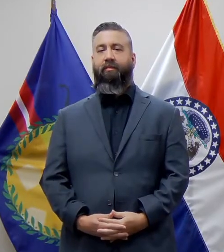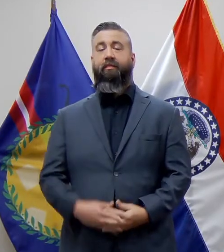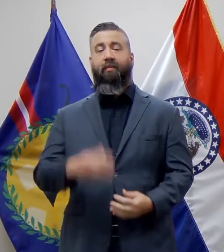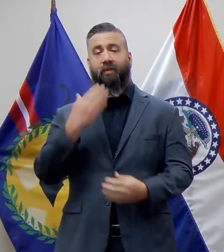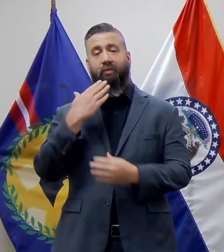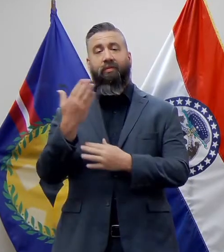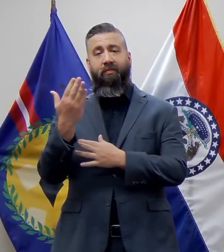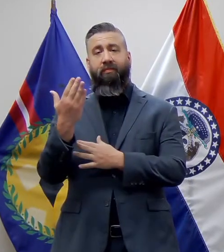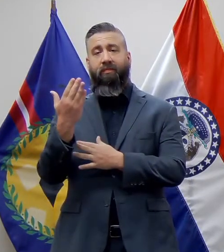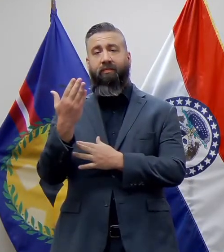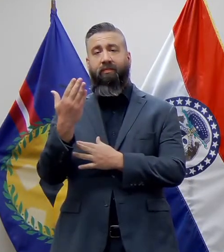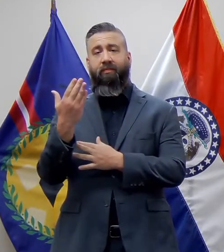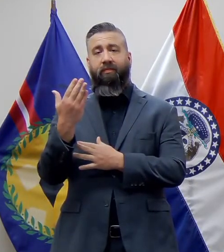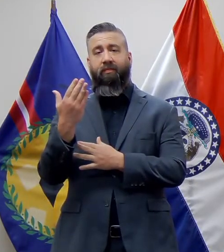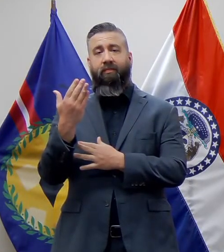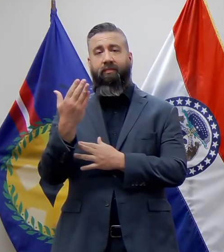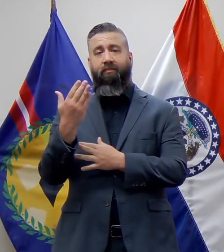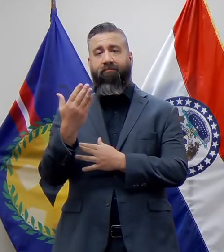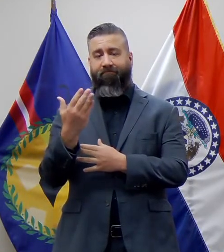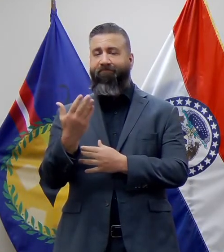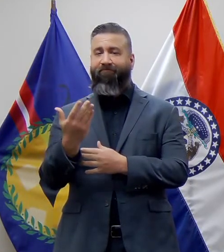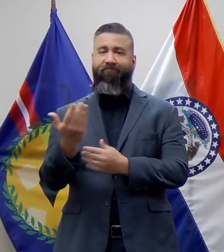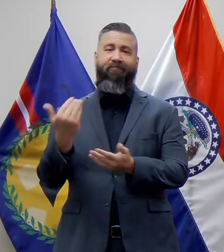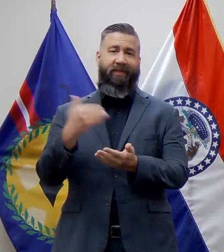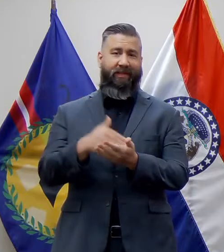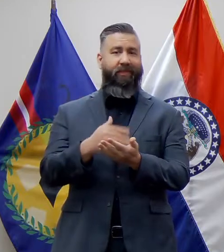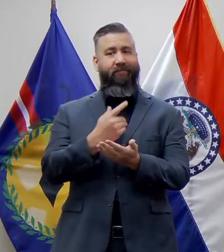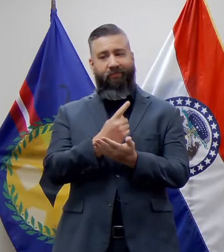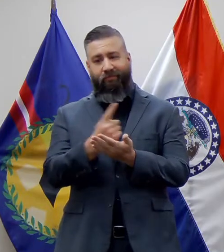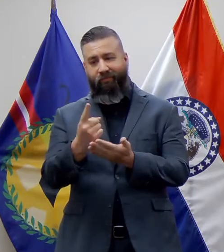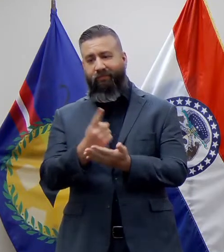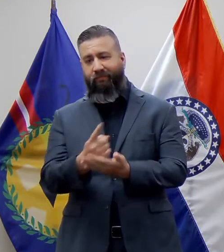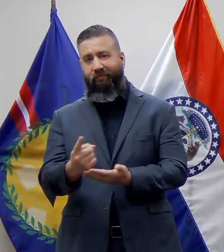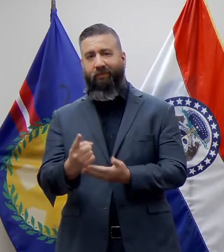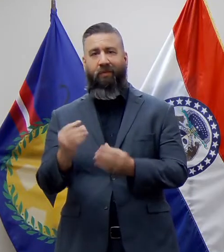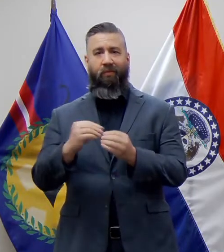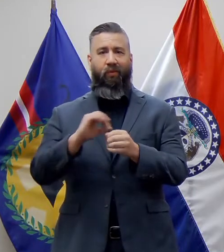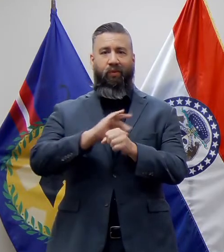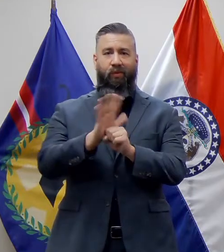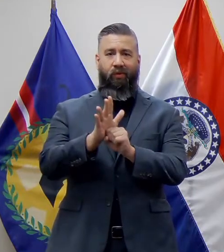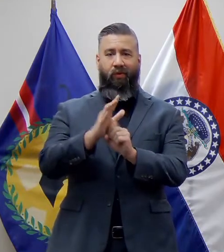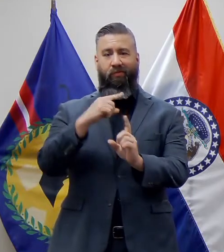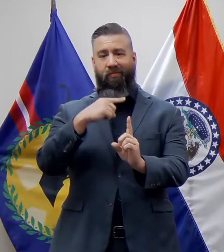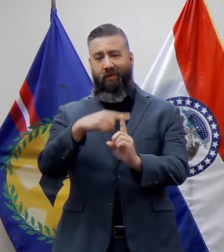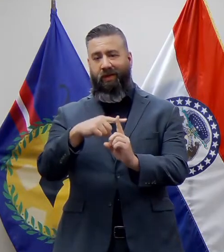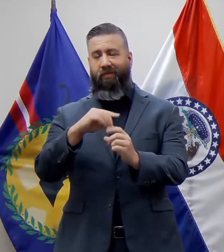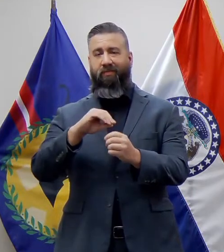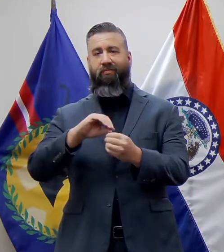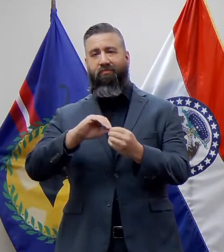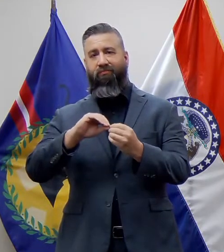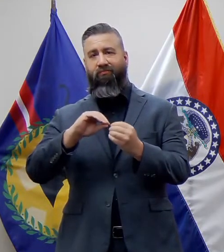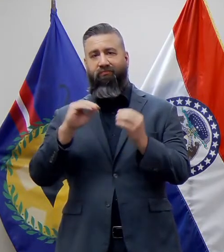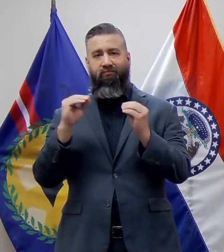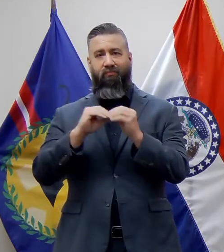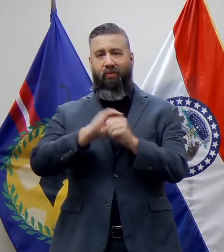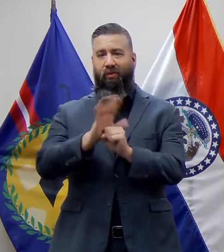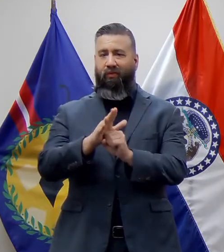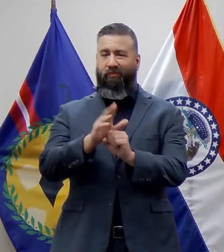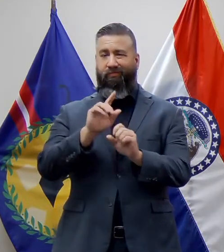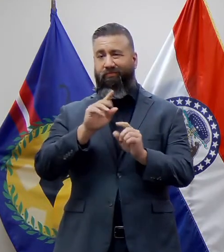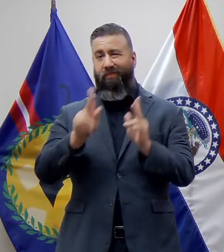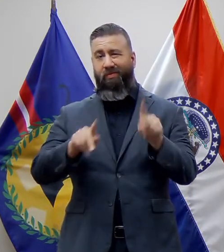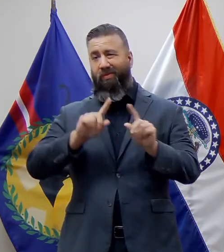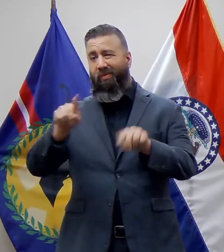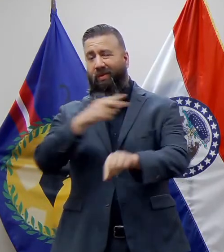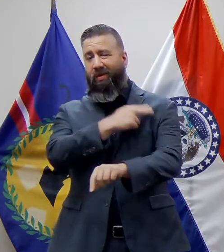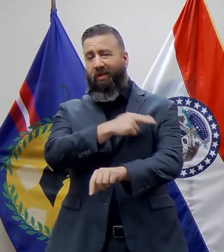Good morning. Another week, more COVID cases and more COVID hospitalizations. The